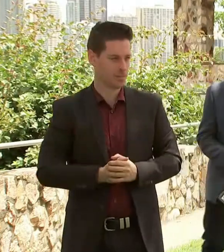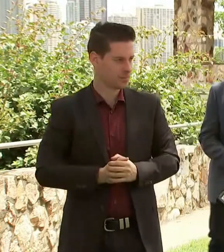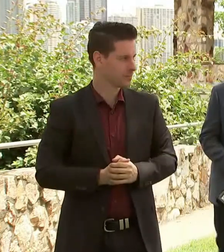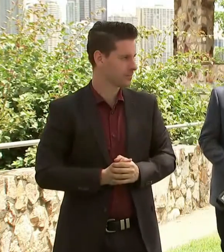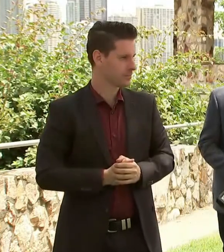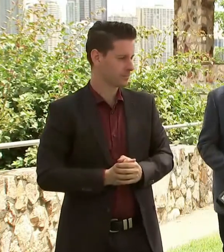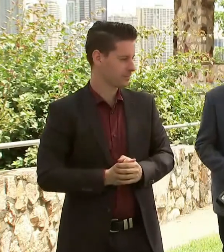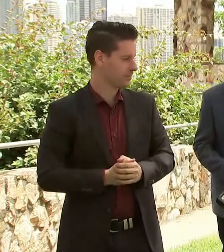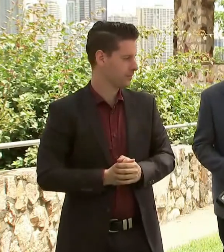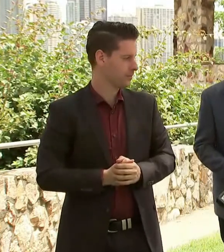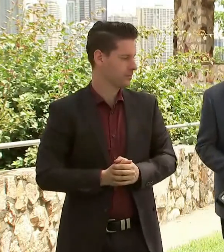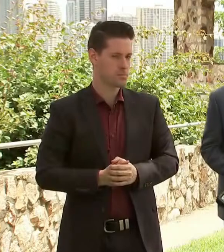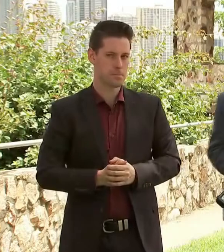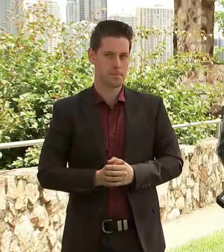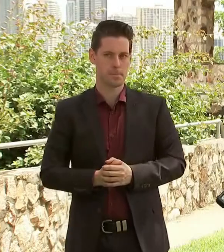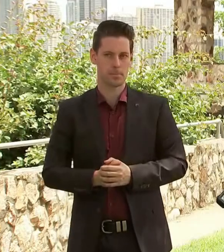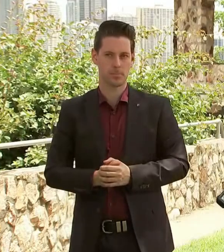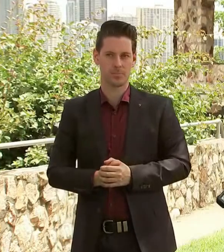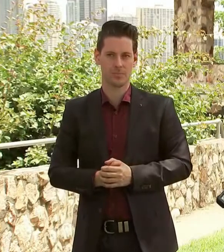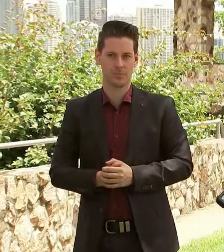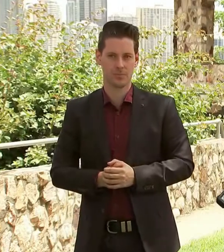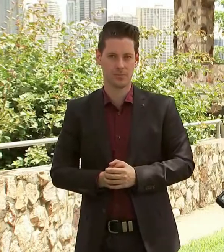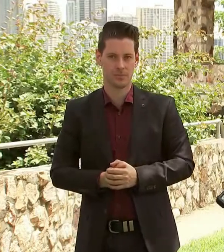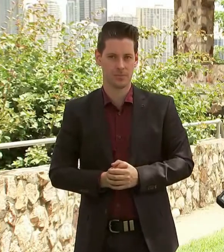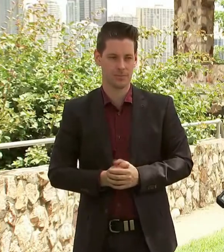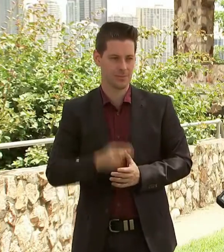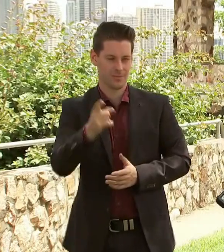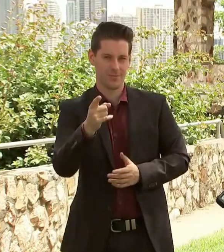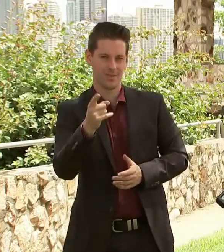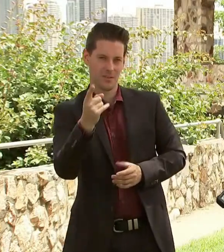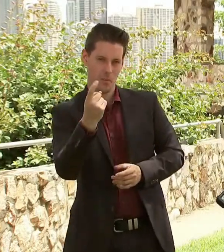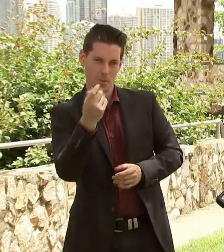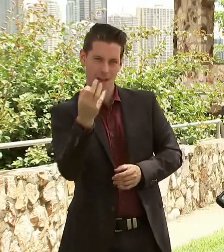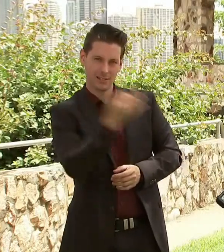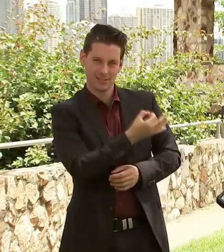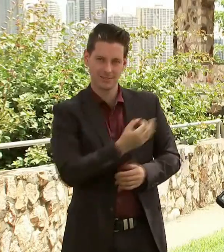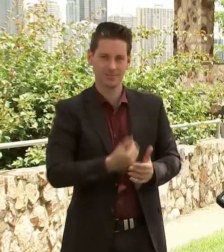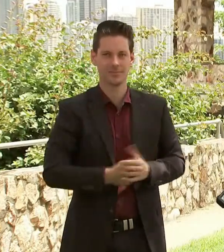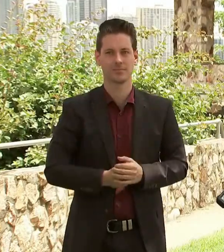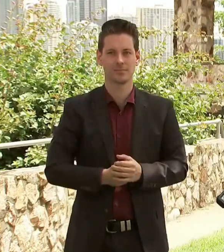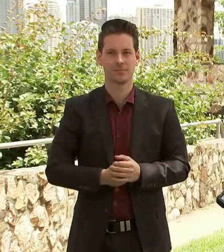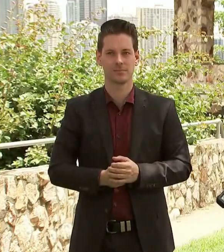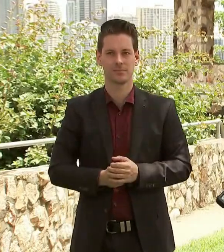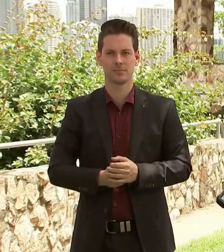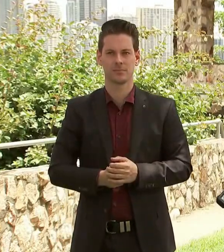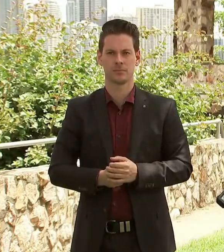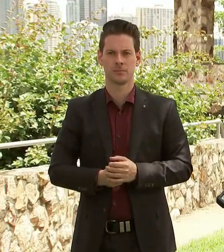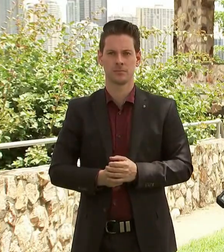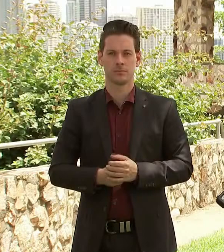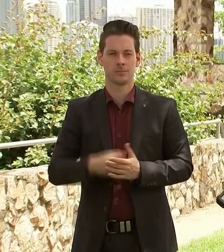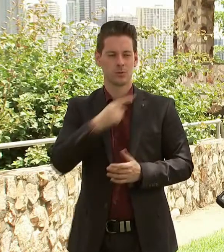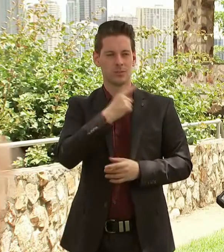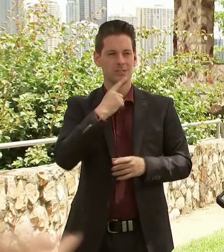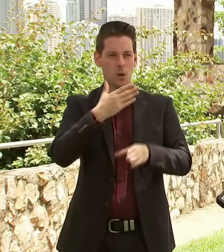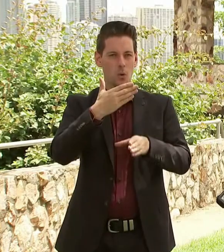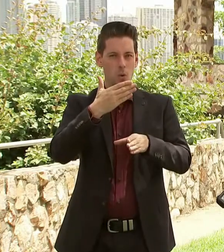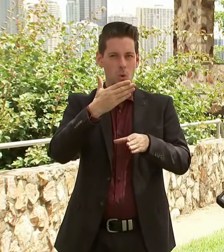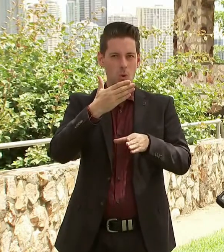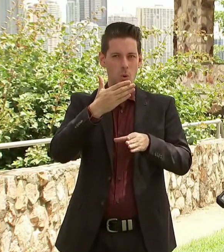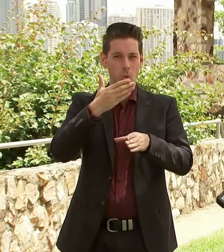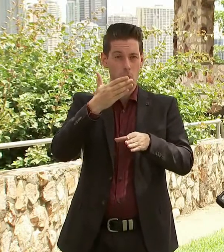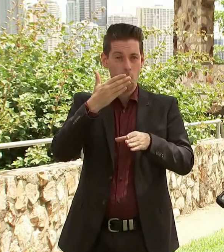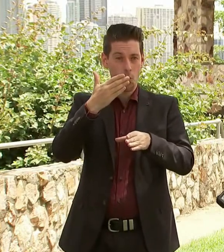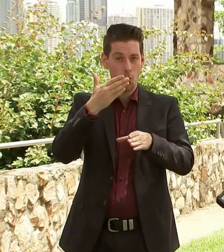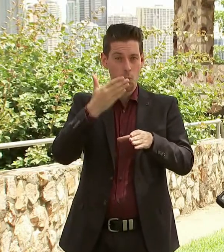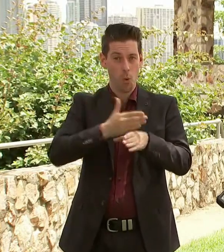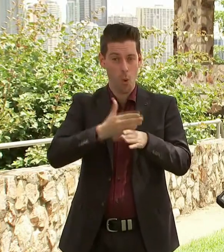One more statement. This is James Maestro today. In terms of those job figures and the number of people coming